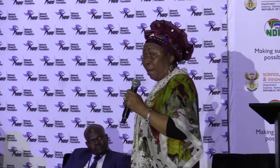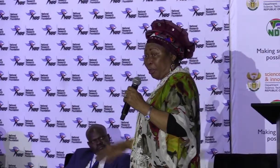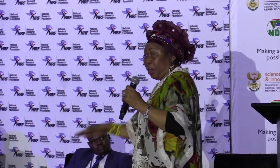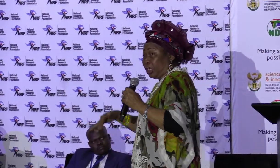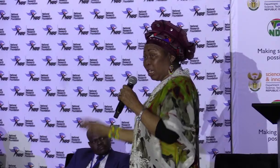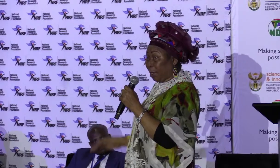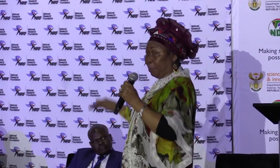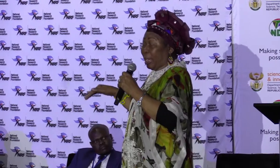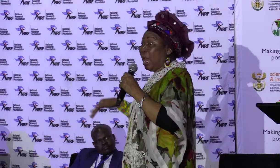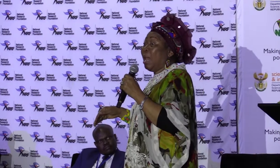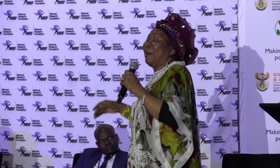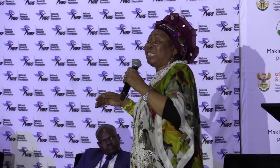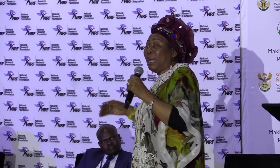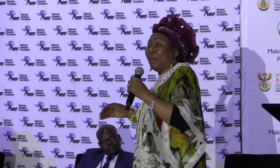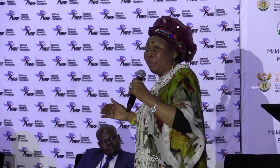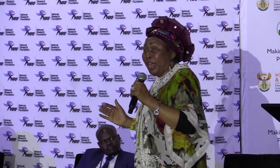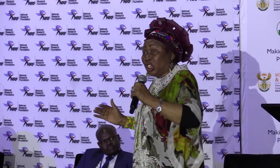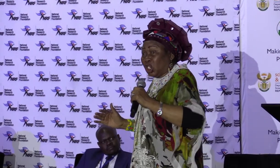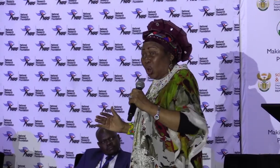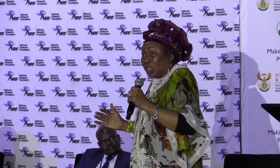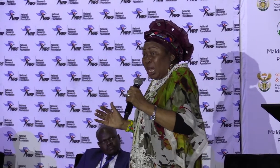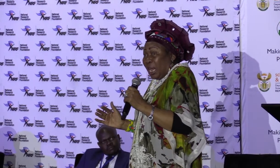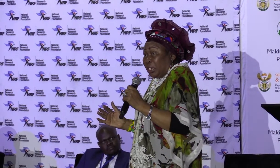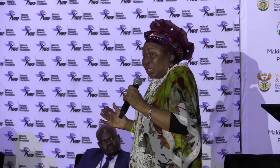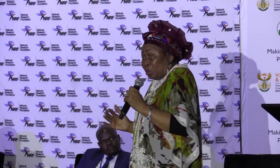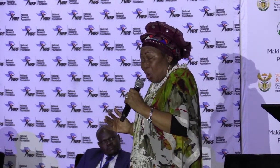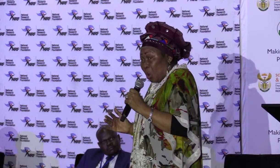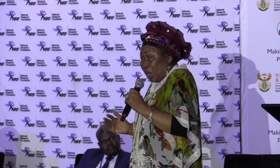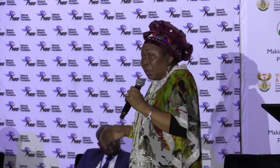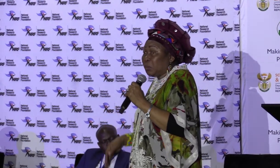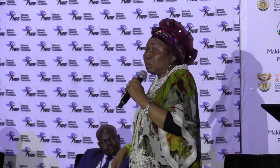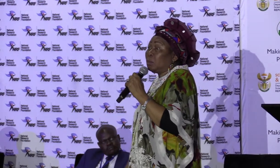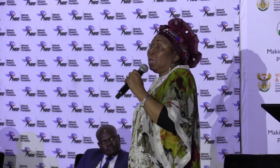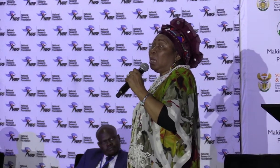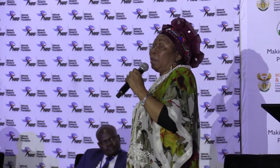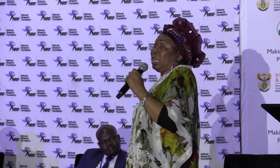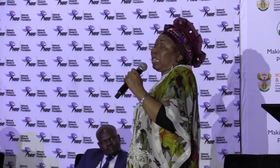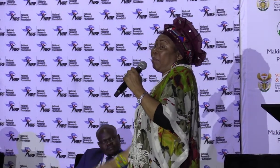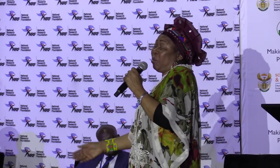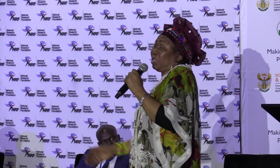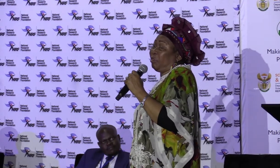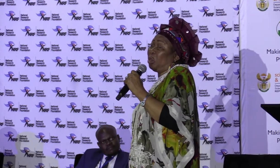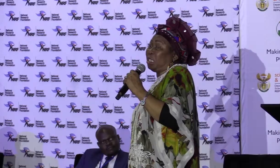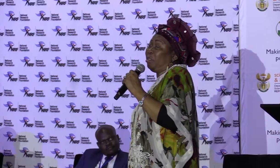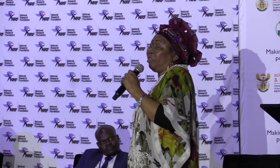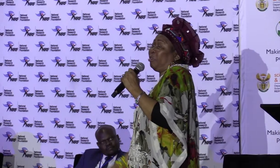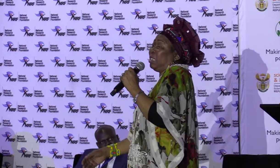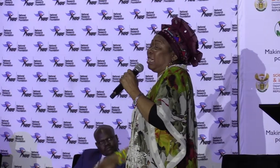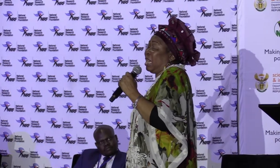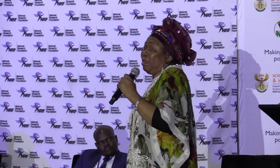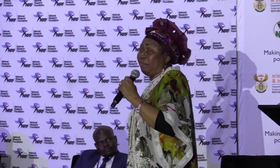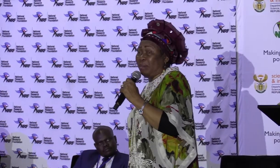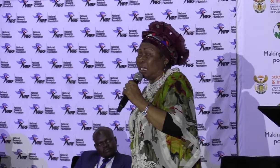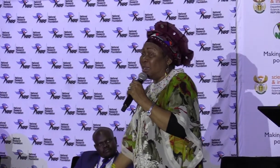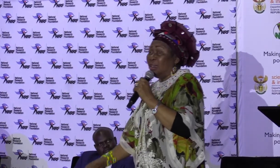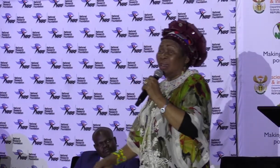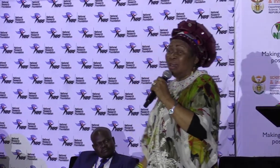bigger, maybe 13, a bit bigger, but Themba remained short and small. By the time he was 14,